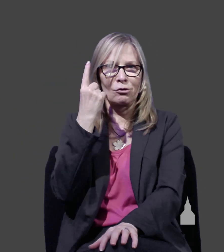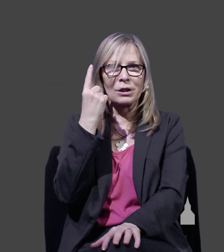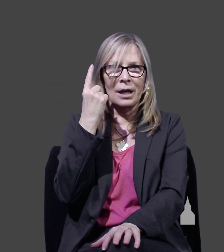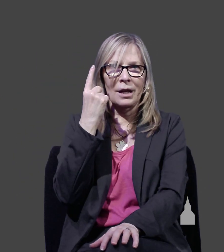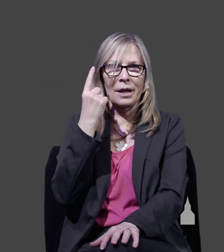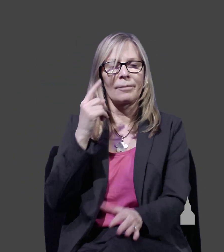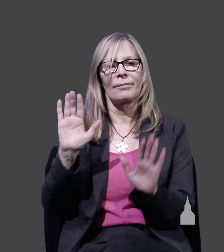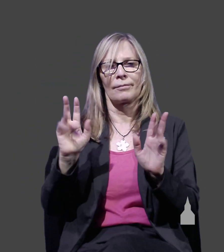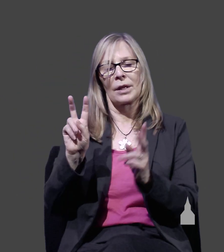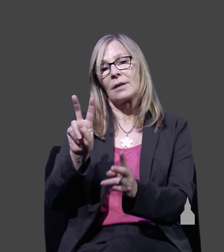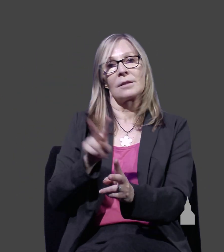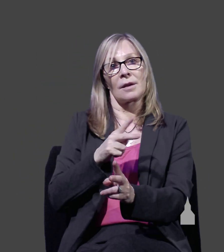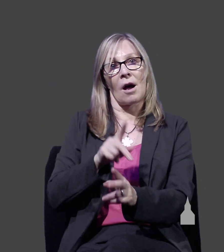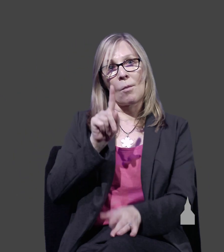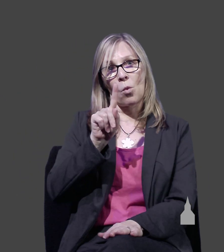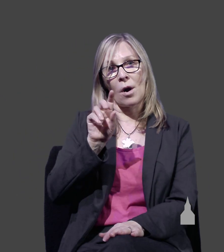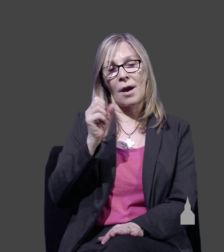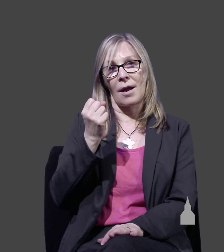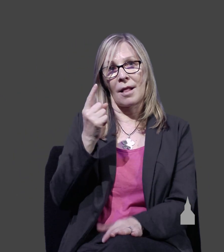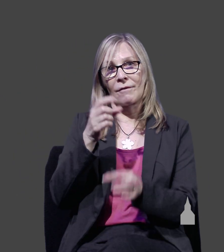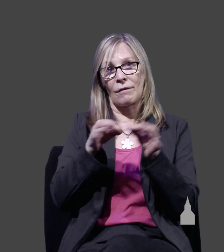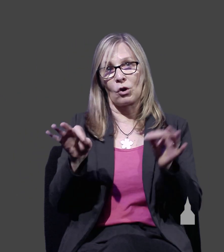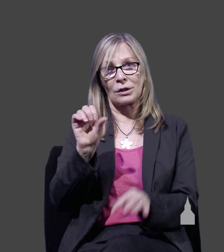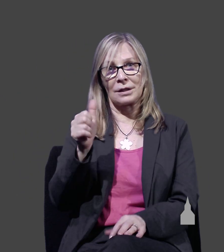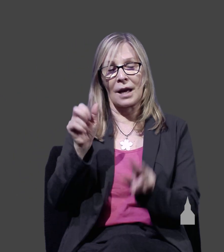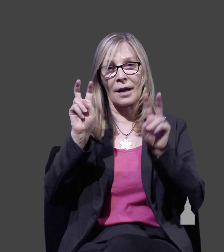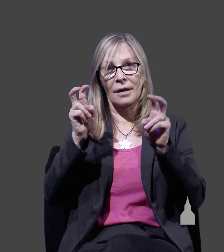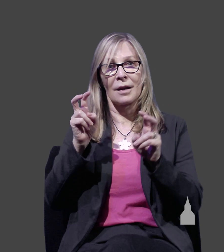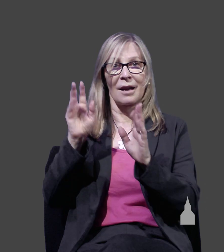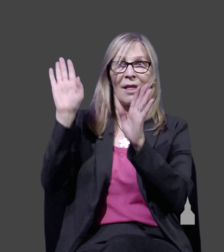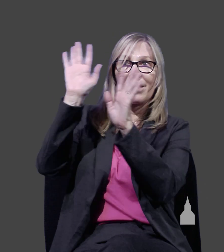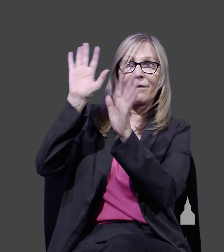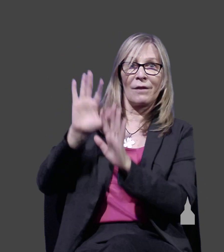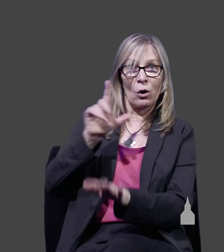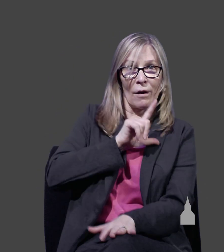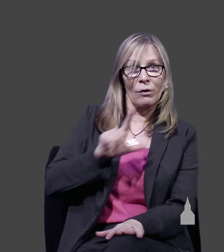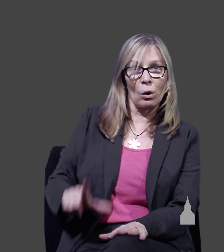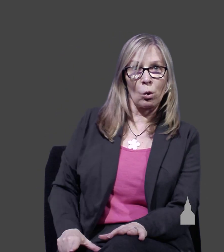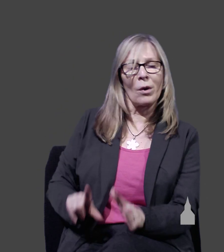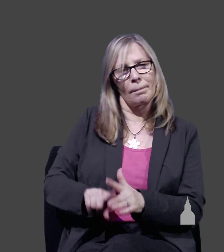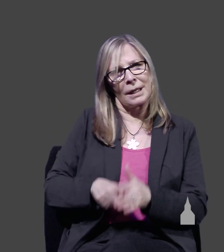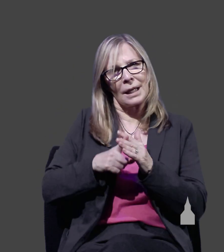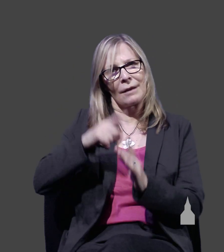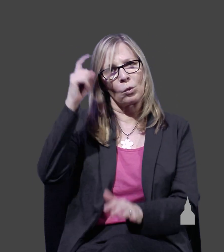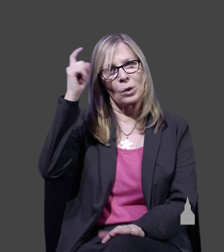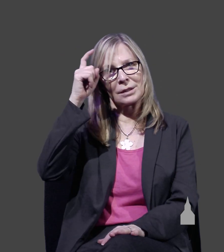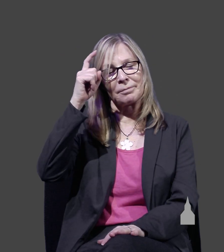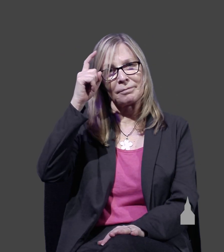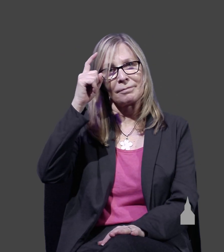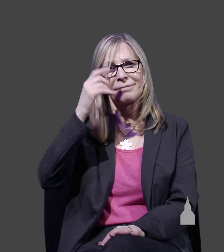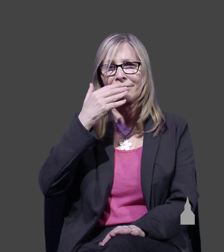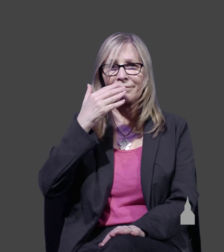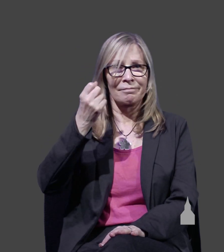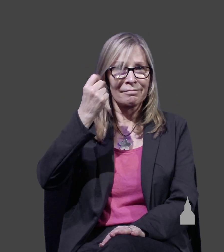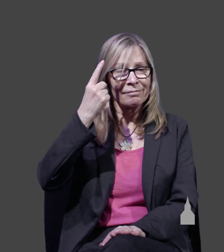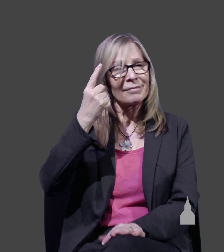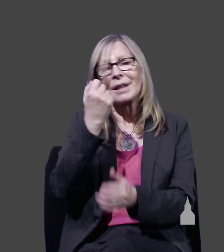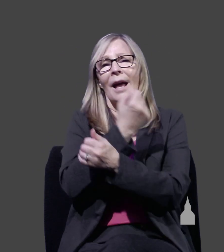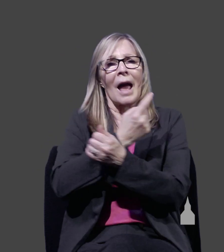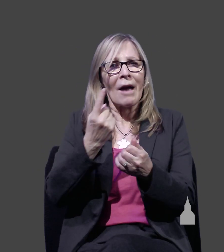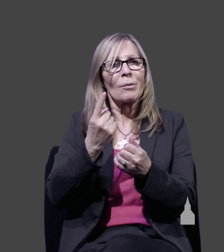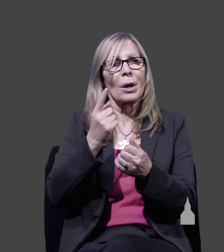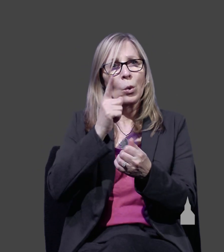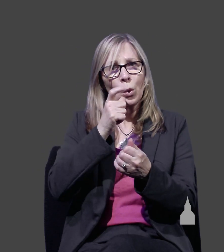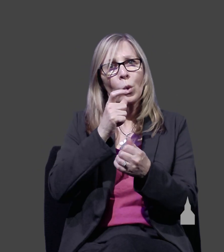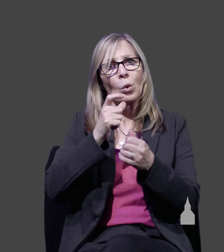Psalm 111 verse 10, the fear of the Lord is the beginning of wisdom. A good understanding have all those who do His commandments, His praise